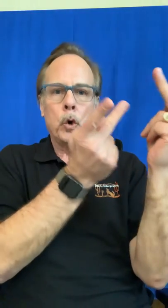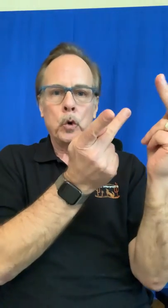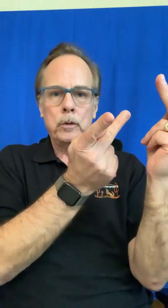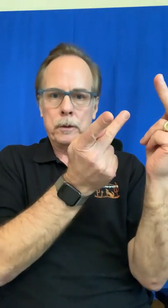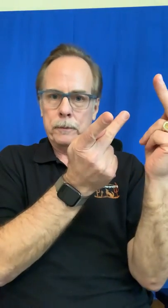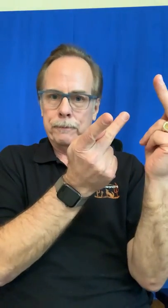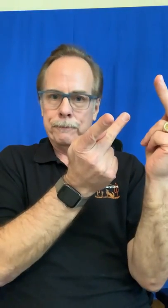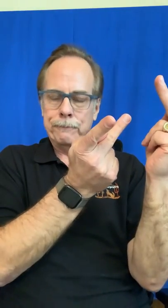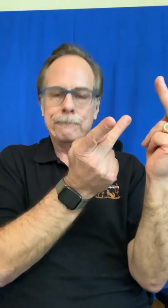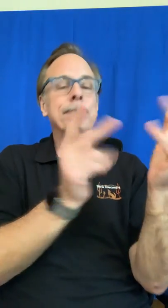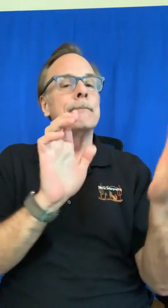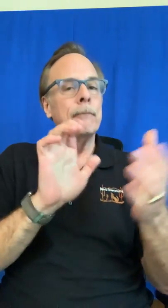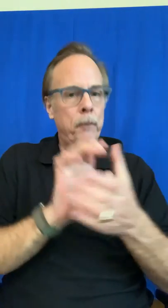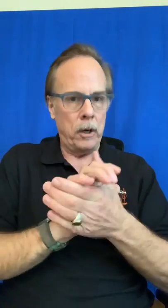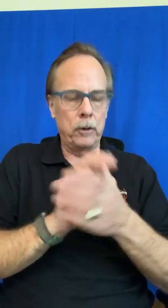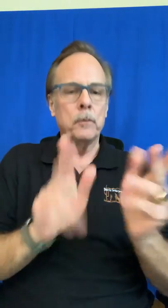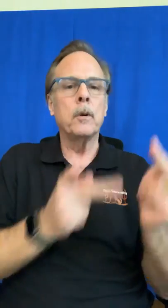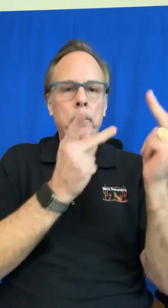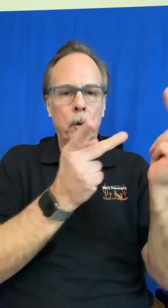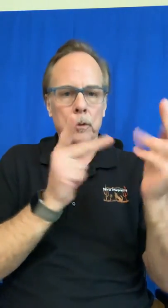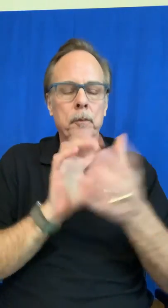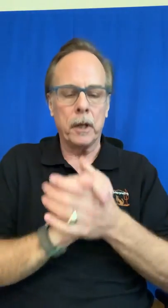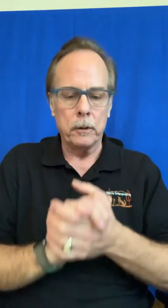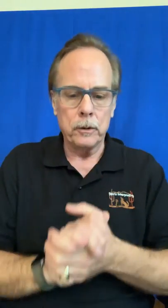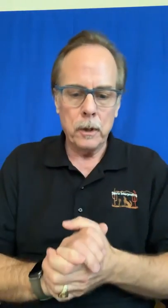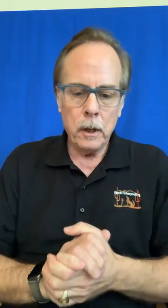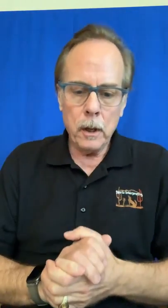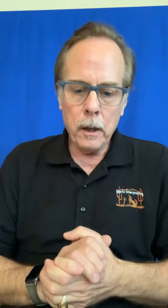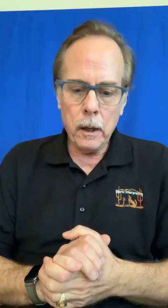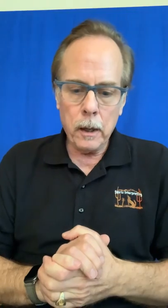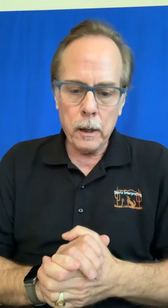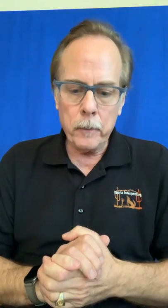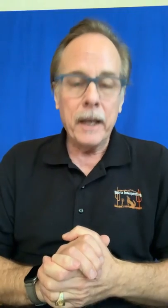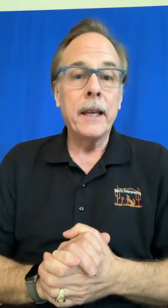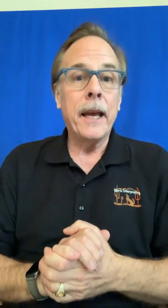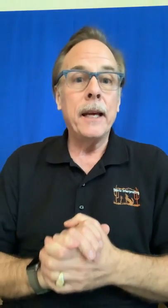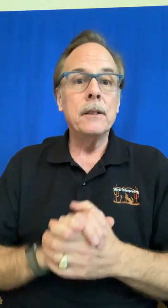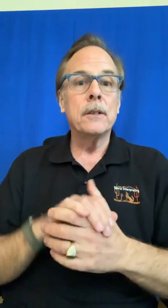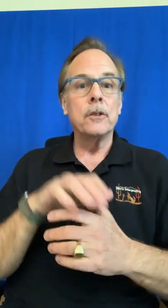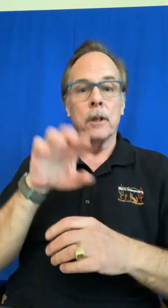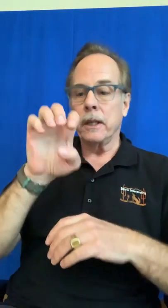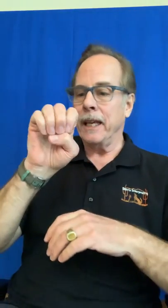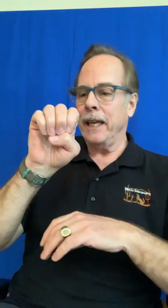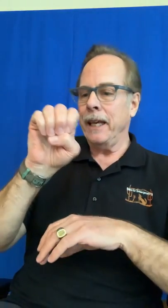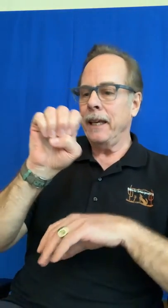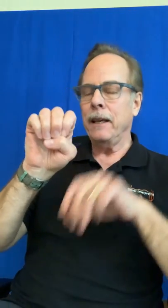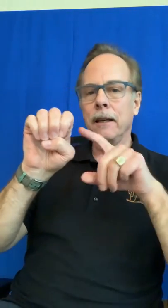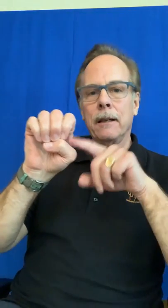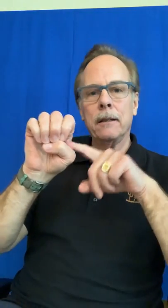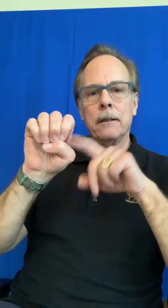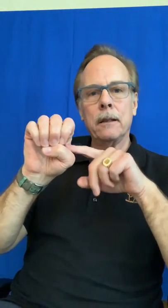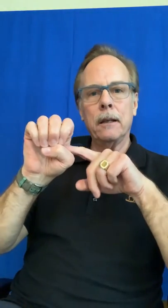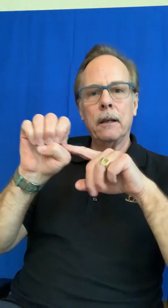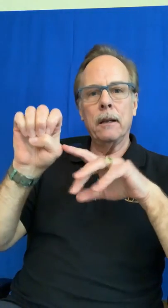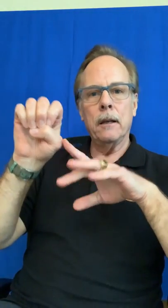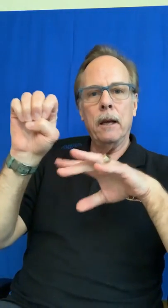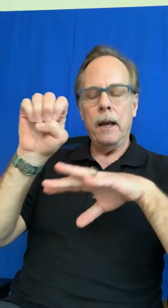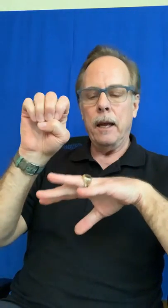marriage propose marriage um engaged is the e hand